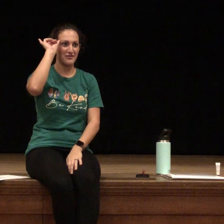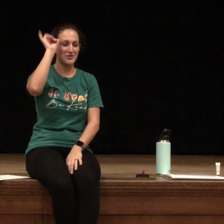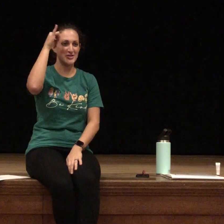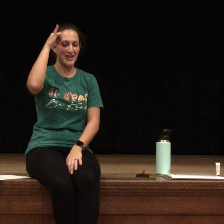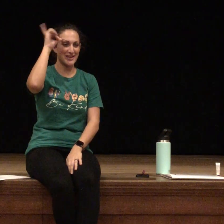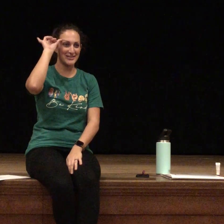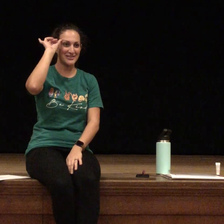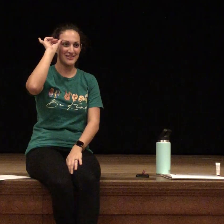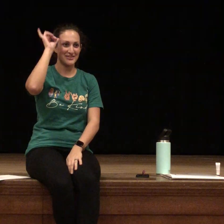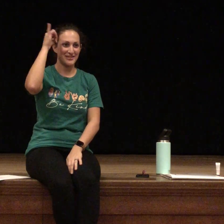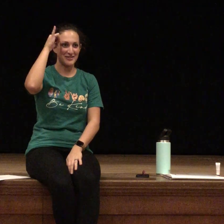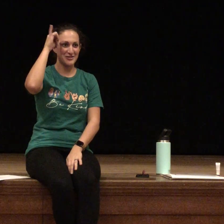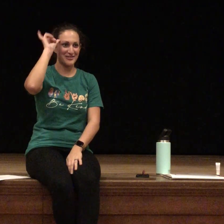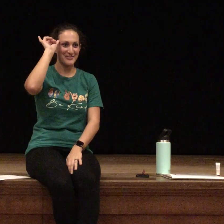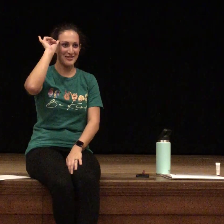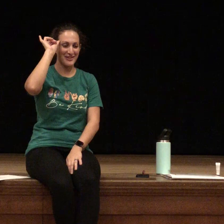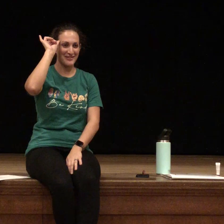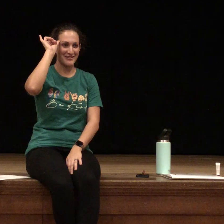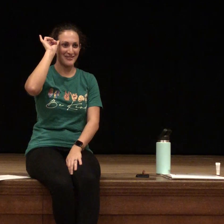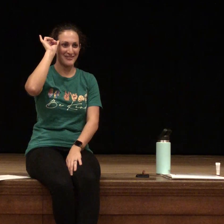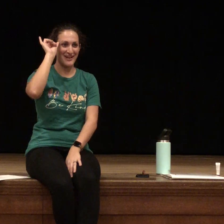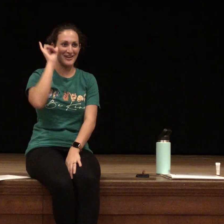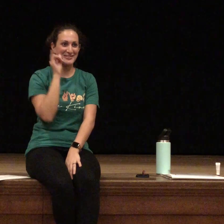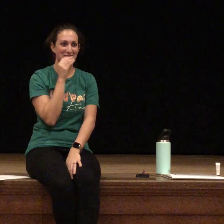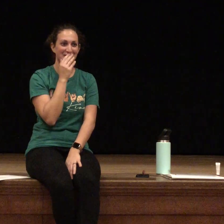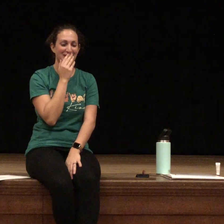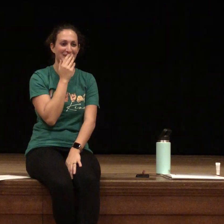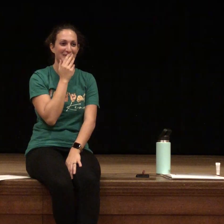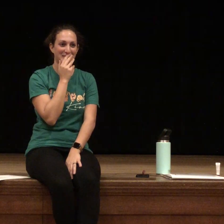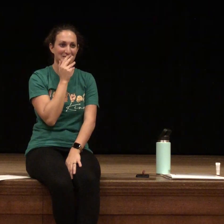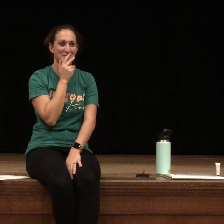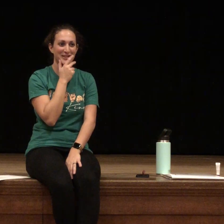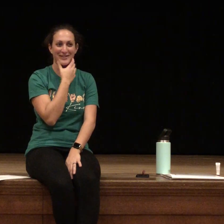Did you just sign this? Yeah, you know what I said? Do it again.